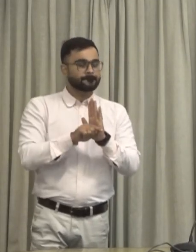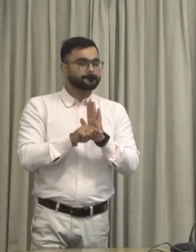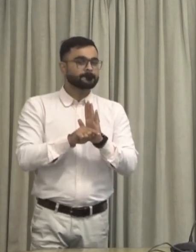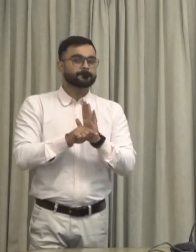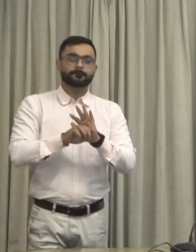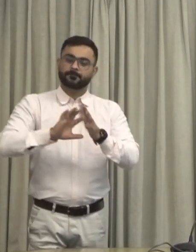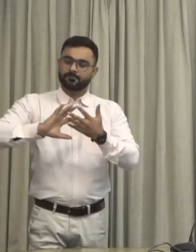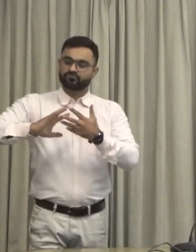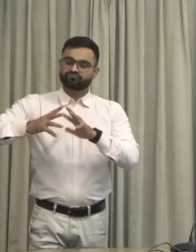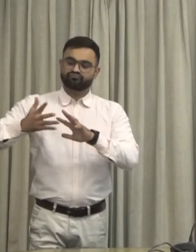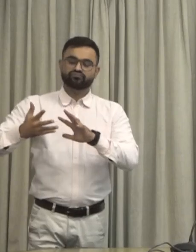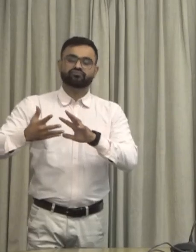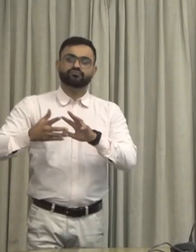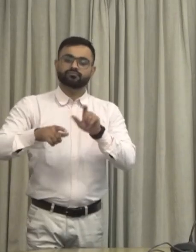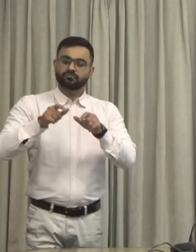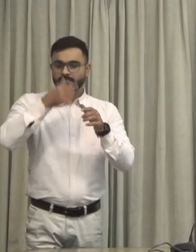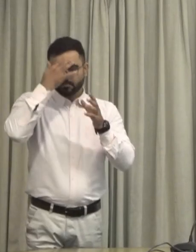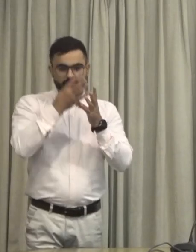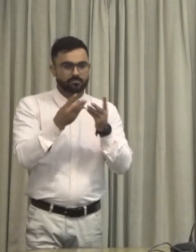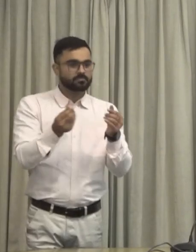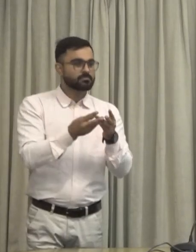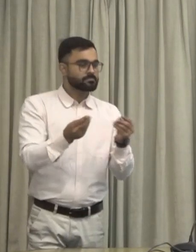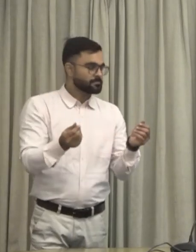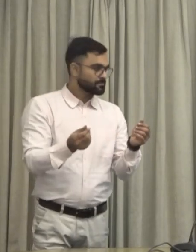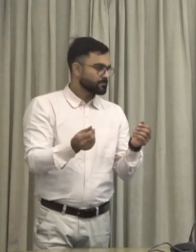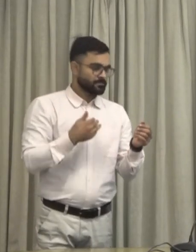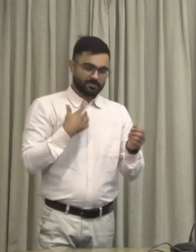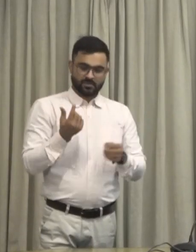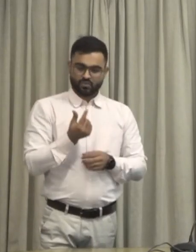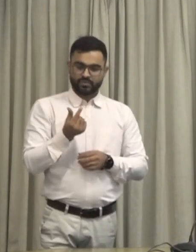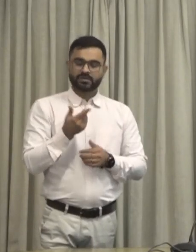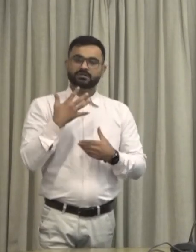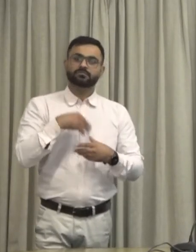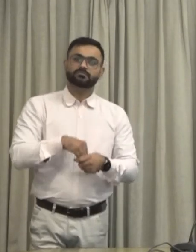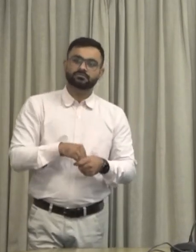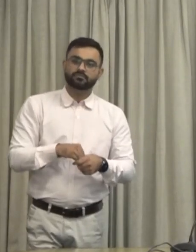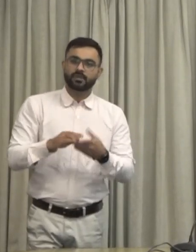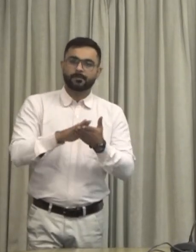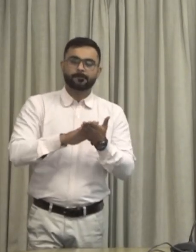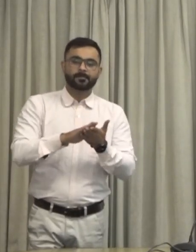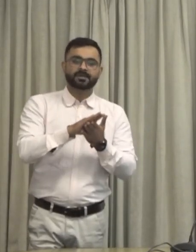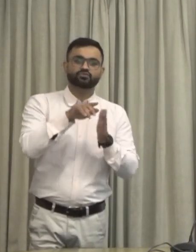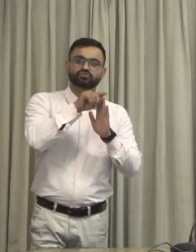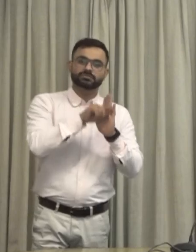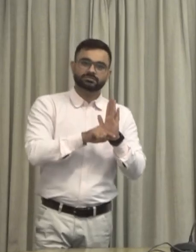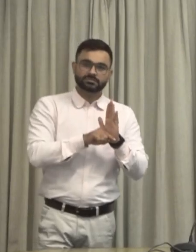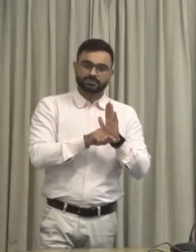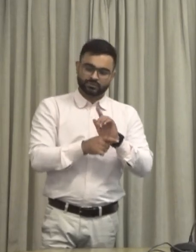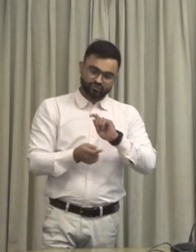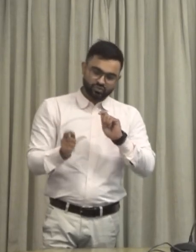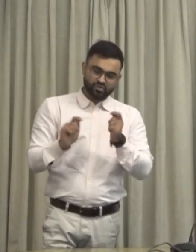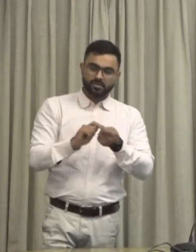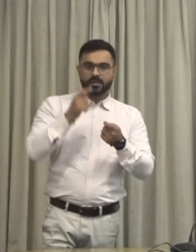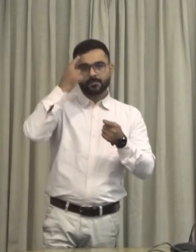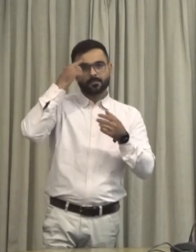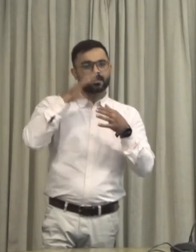I think automatically all the problems will get solved. When we use these basic principles which we imbibe in our